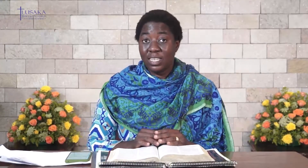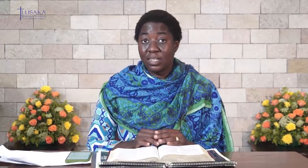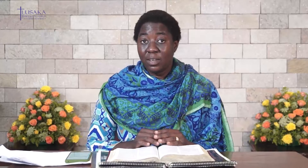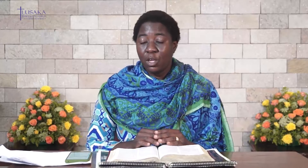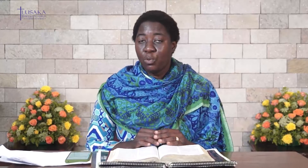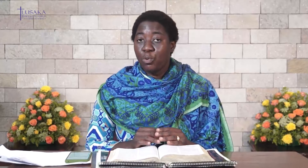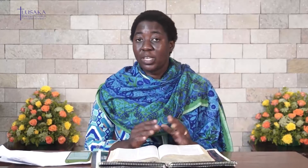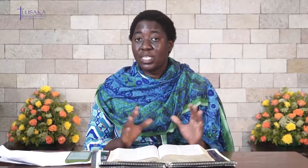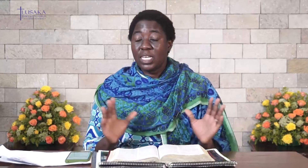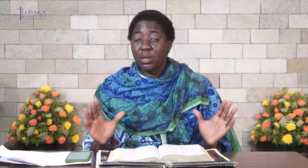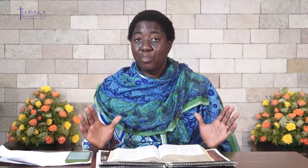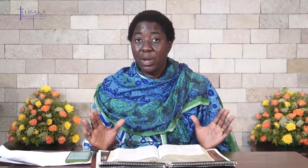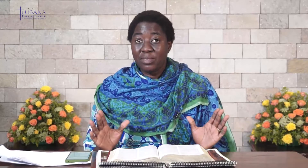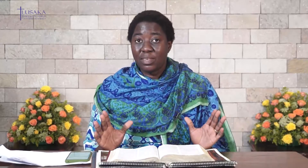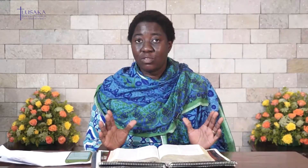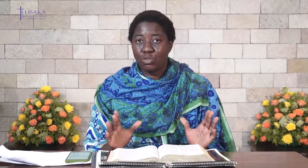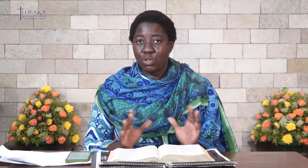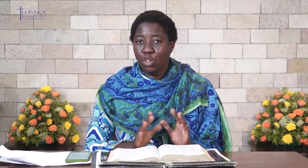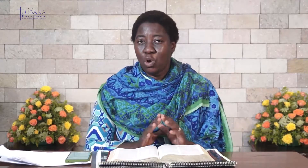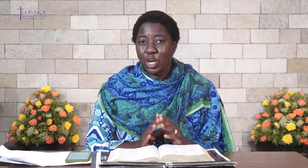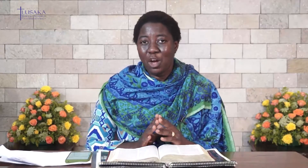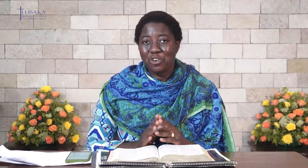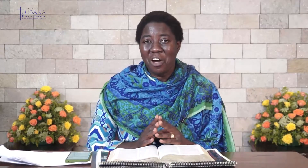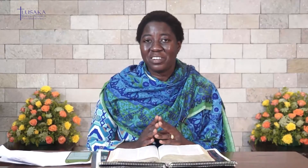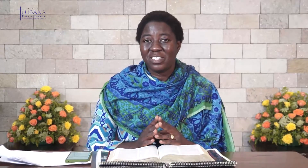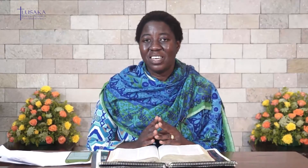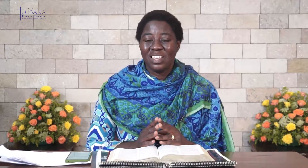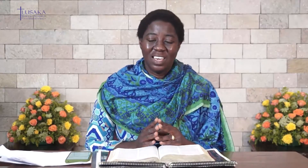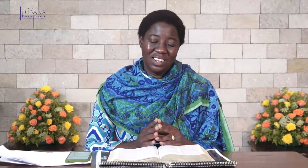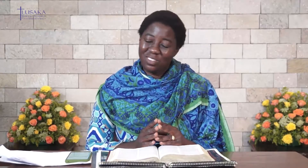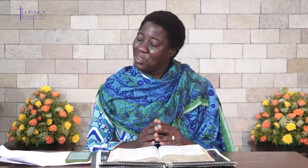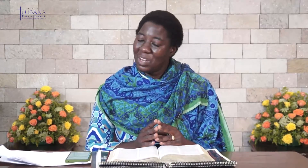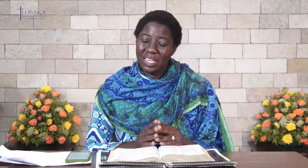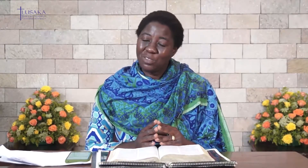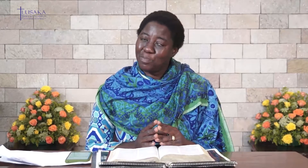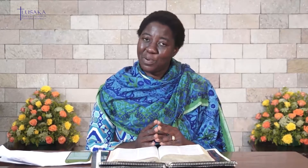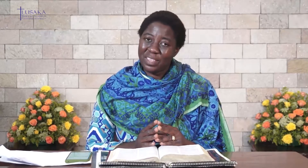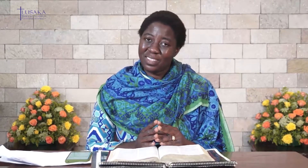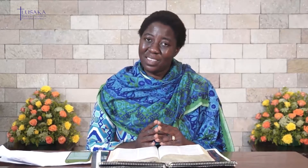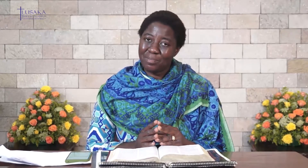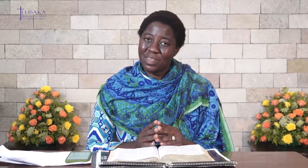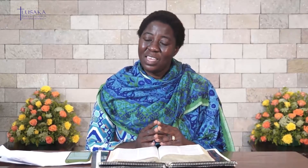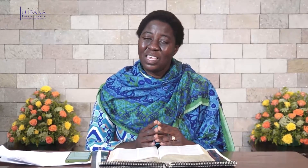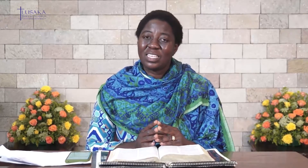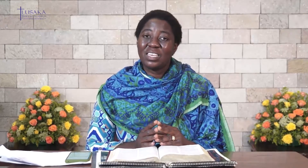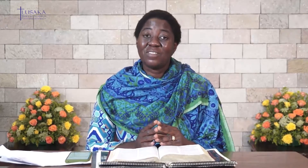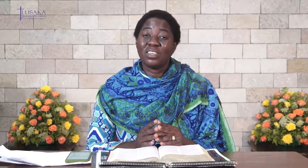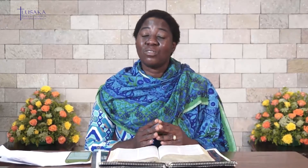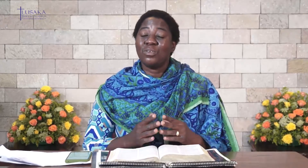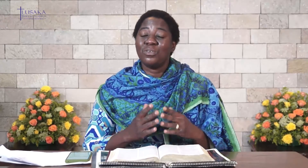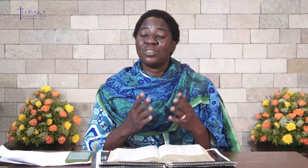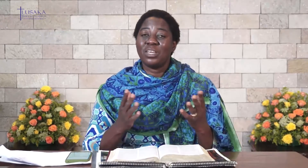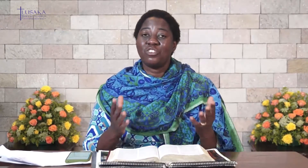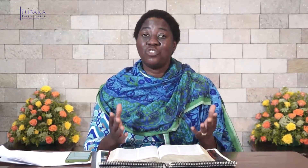just seen, we were singing praises to the Lord our God. And it's so nice to praise him. It gives